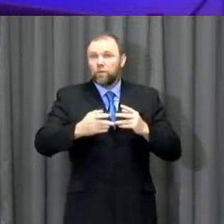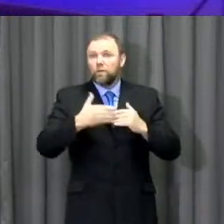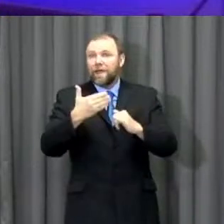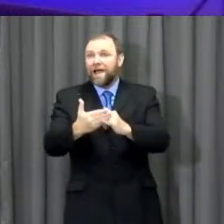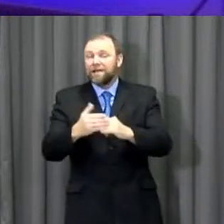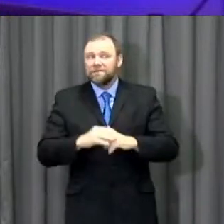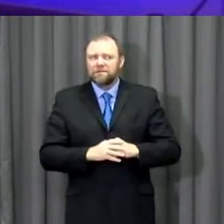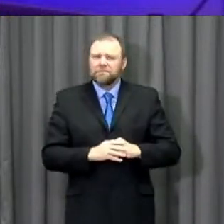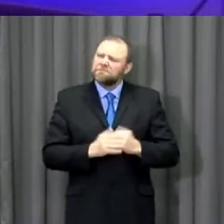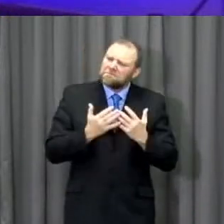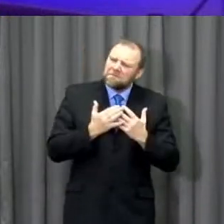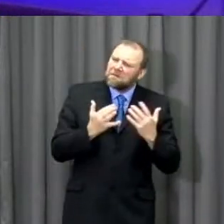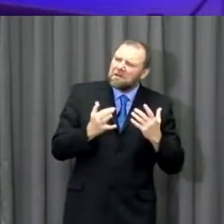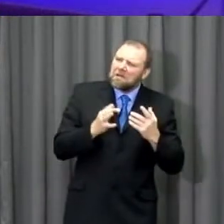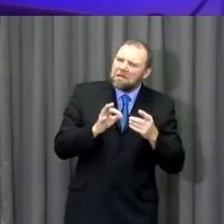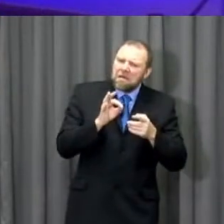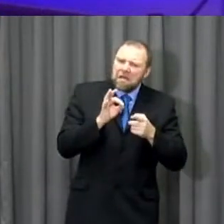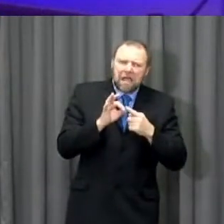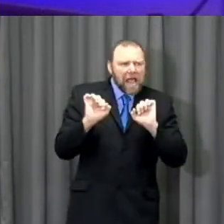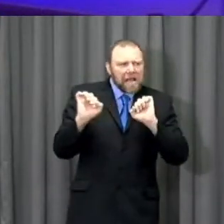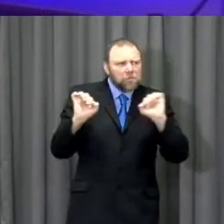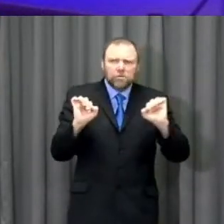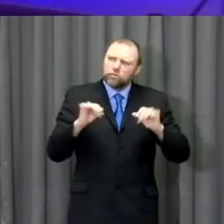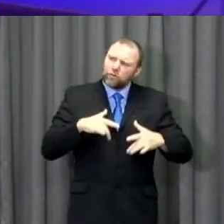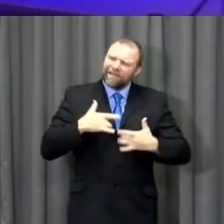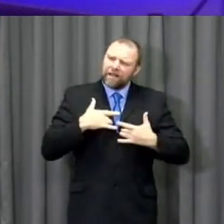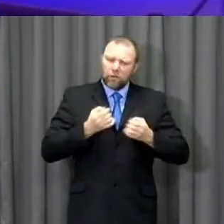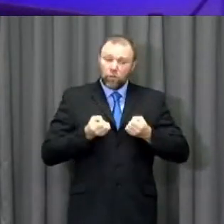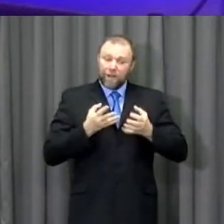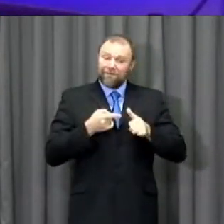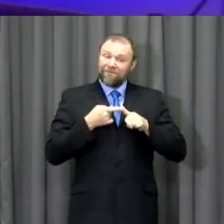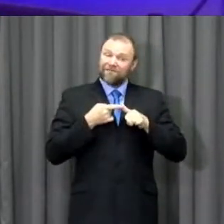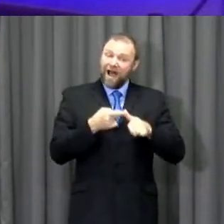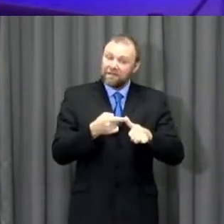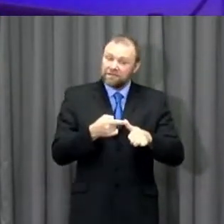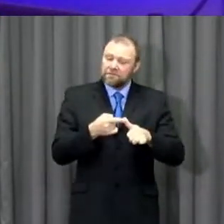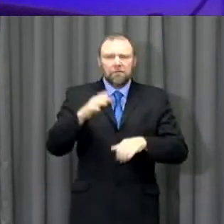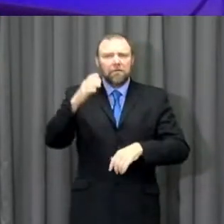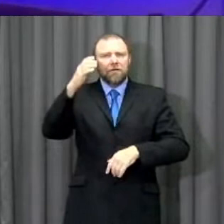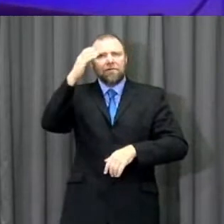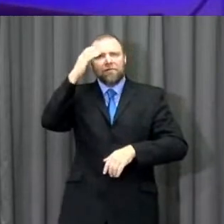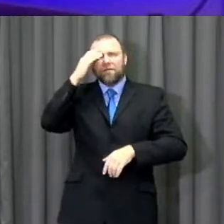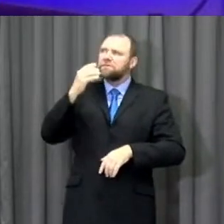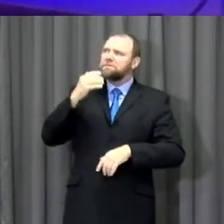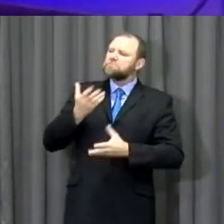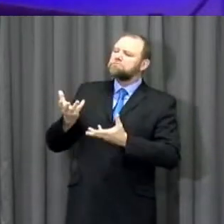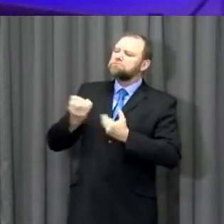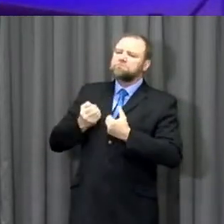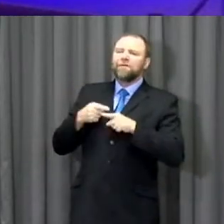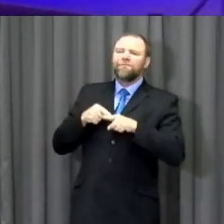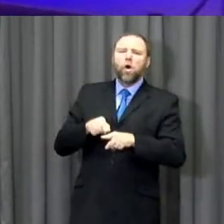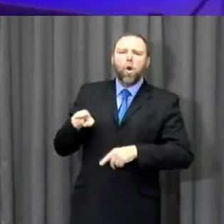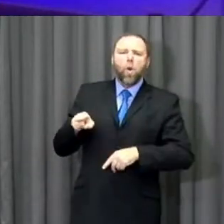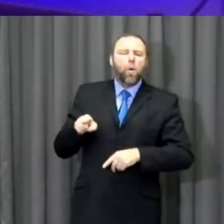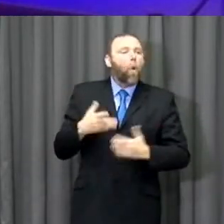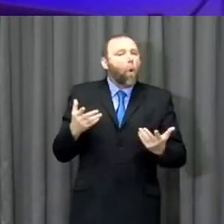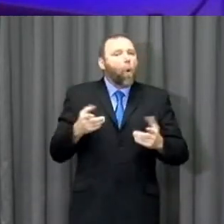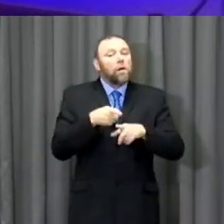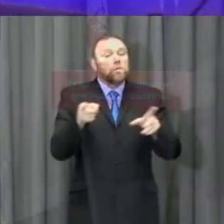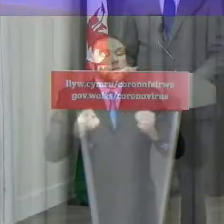there any points where your advice wasn't followed by the government, where you wish it had, or do you regret any of the advice that you've